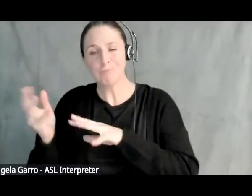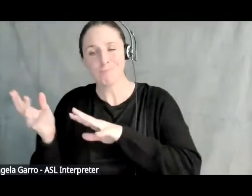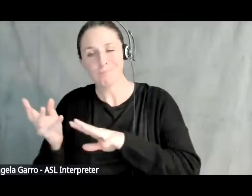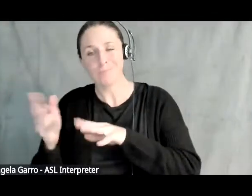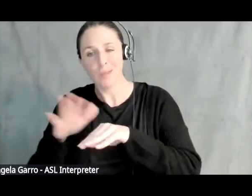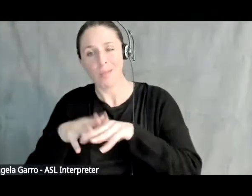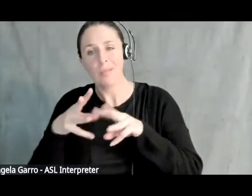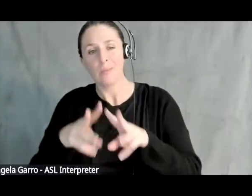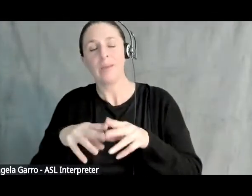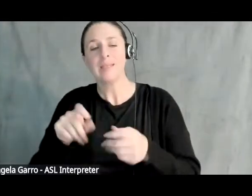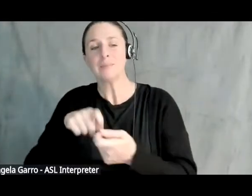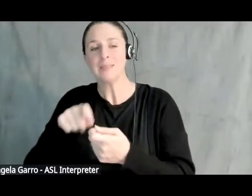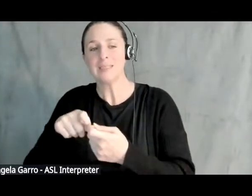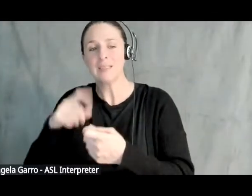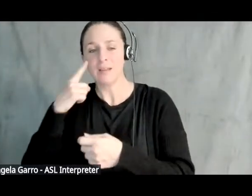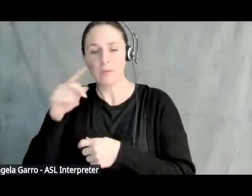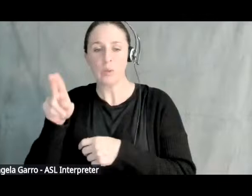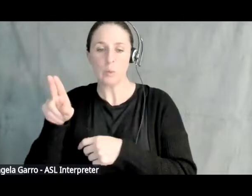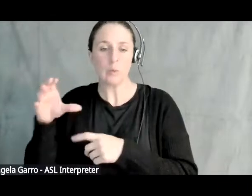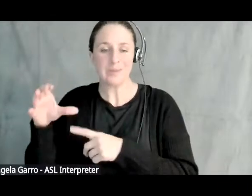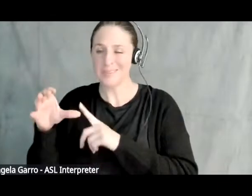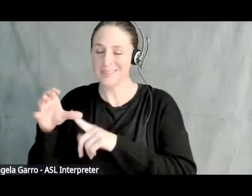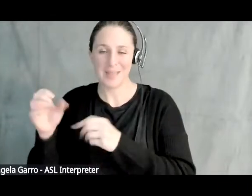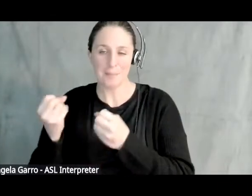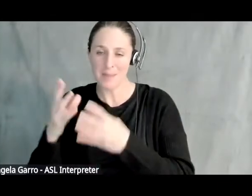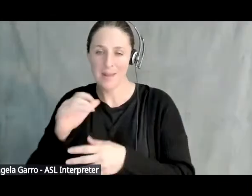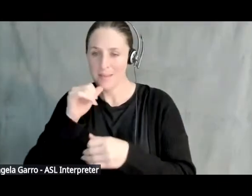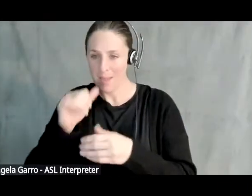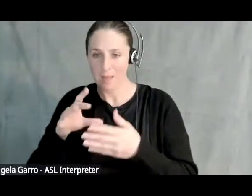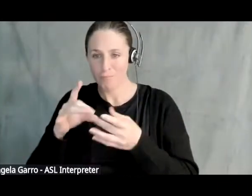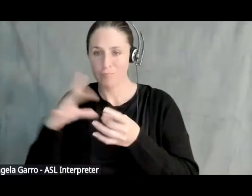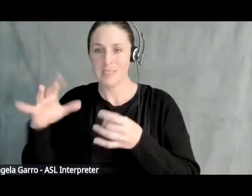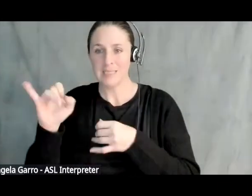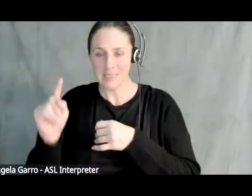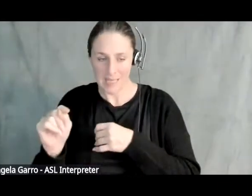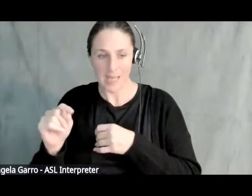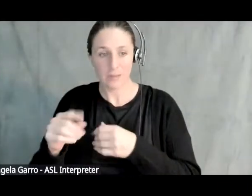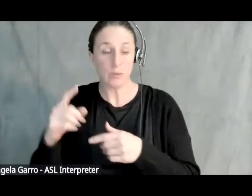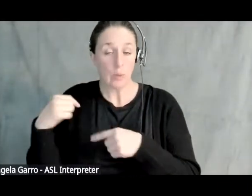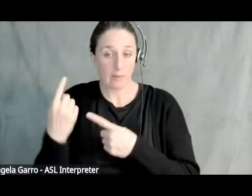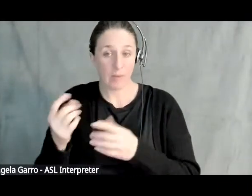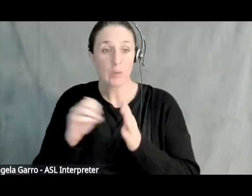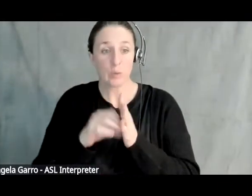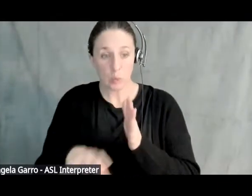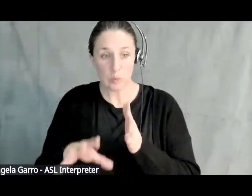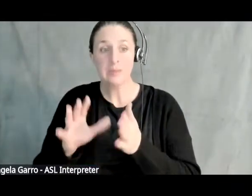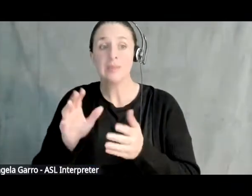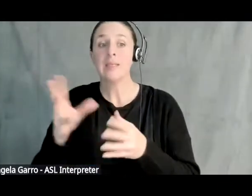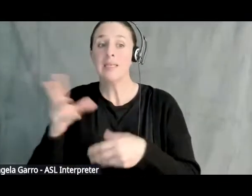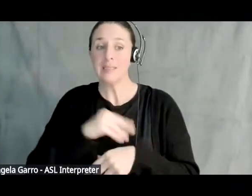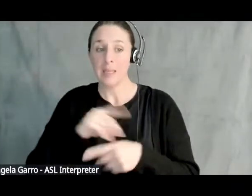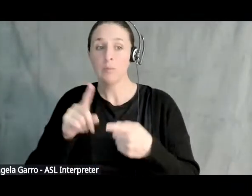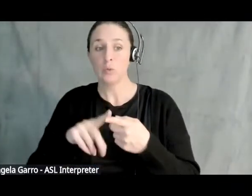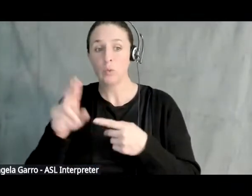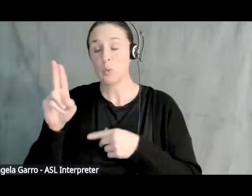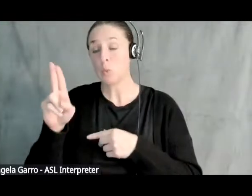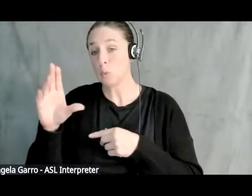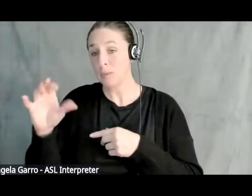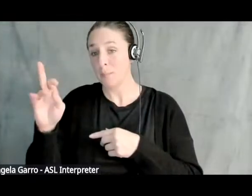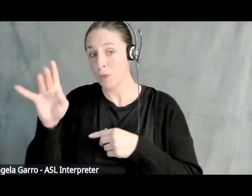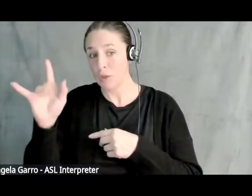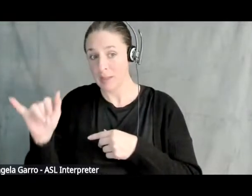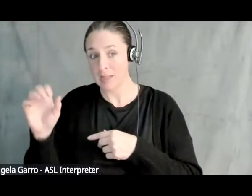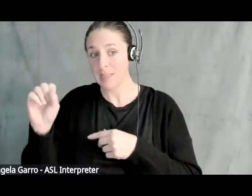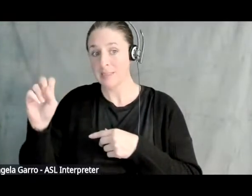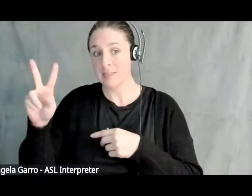specifically, for example, the UCs, many haven't been released yet. So far, students have been accepted to schools including UC Berkeley, the